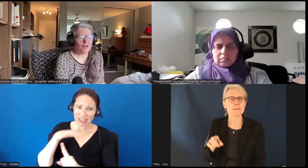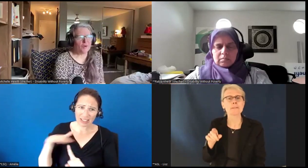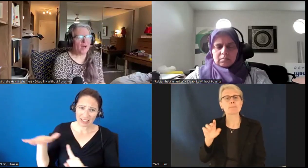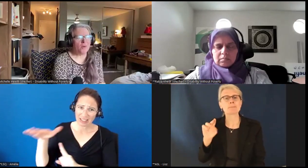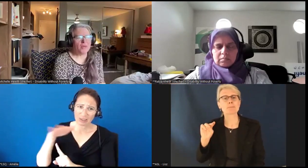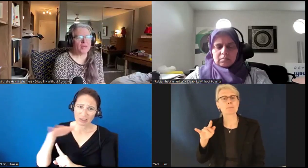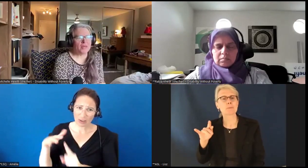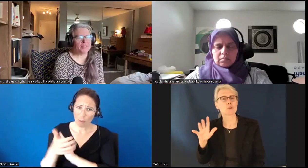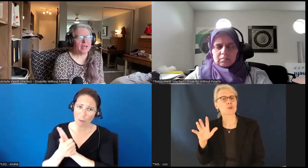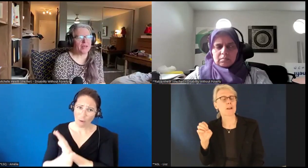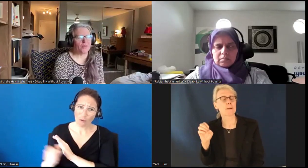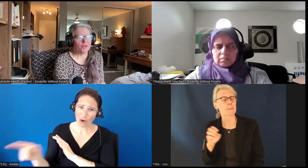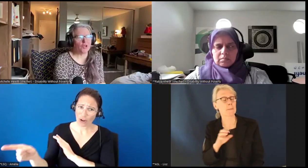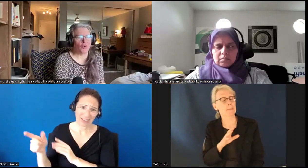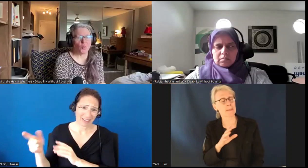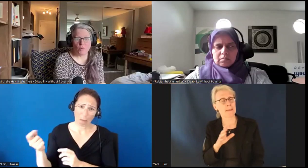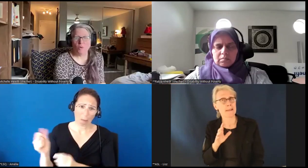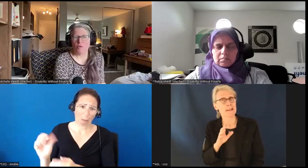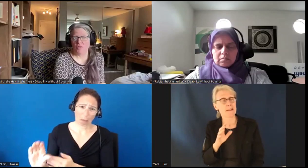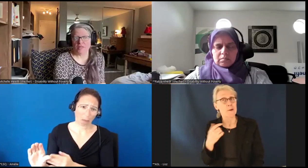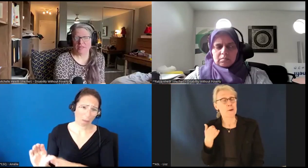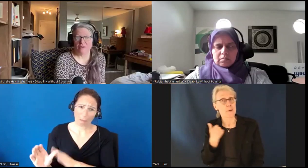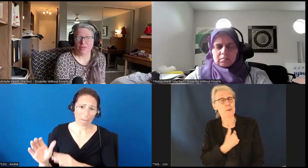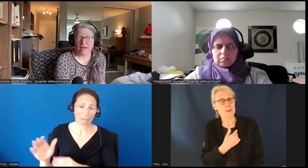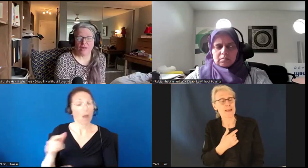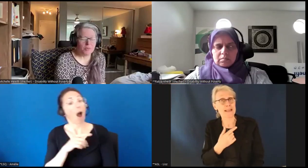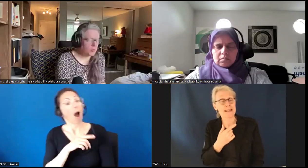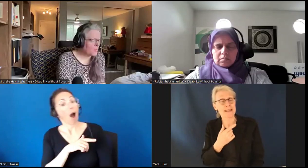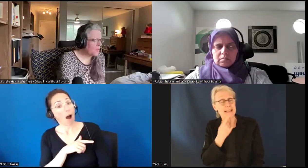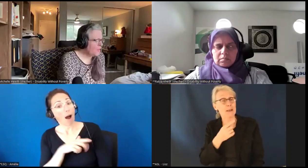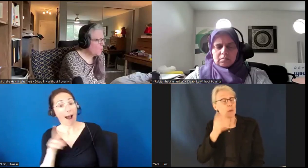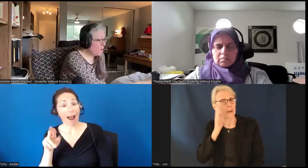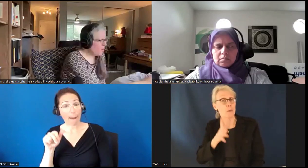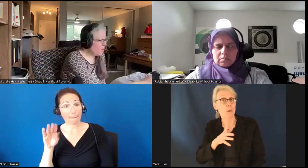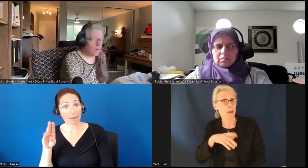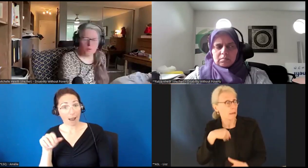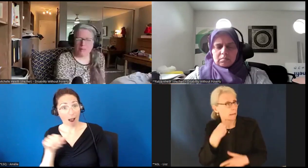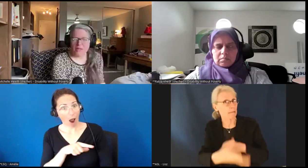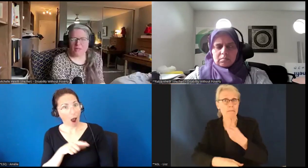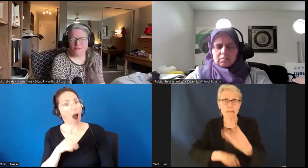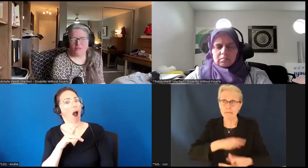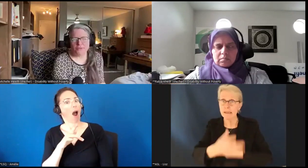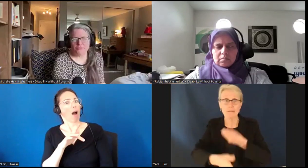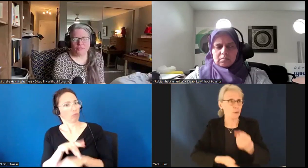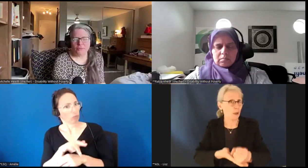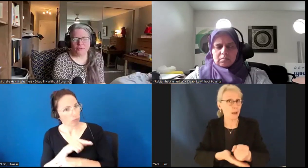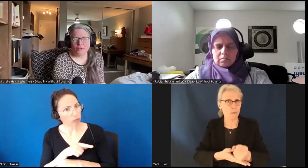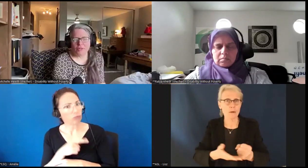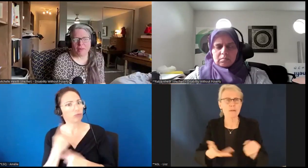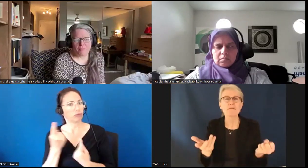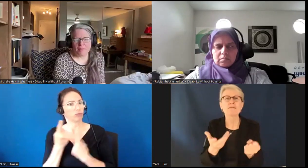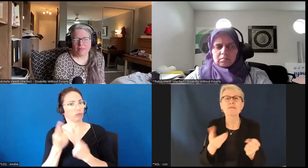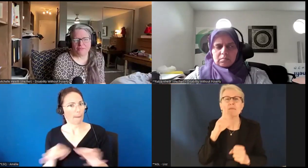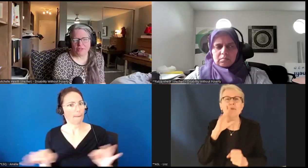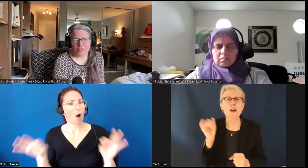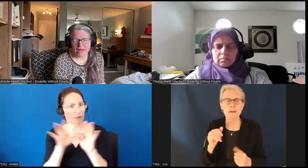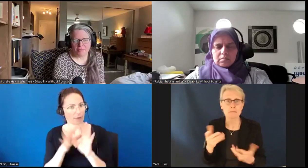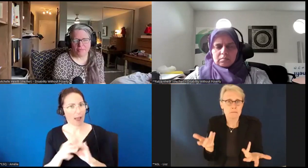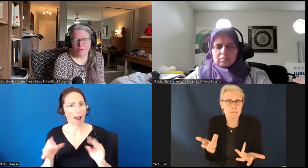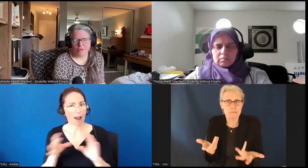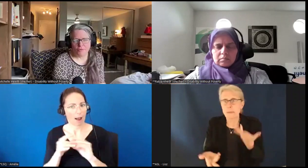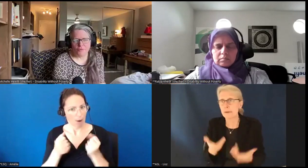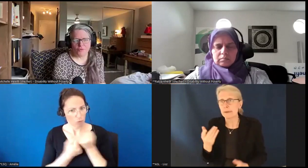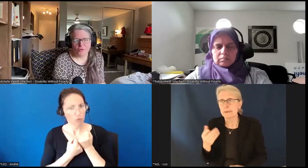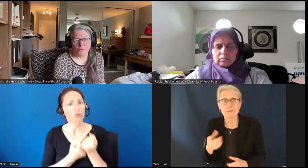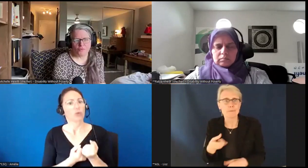there. Where we keep saying that, we will put things out to help you. What we mean is, for some of you, this might be the first time